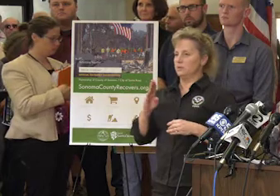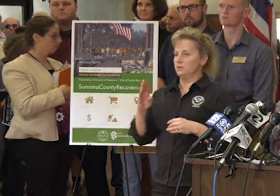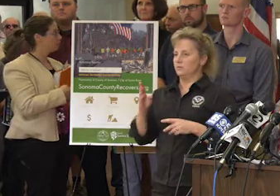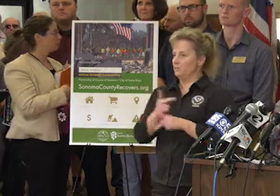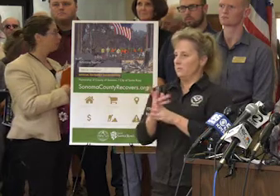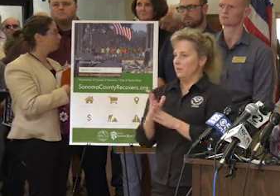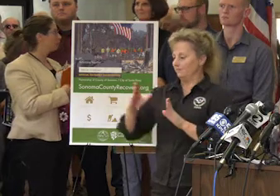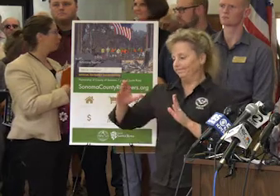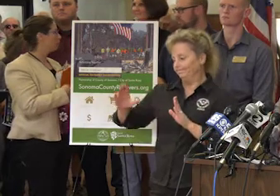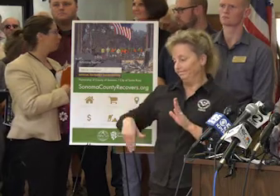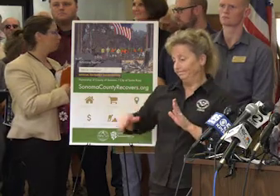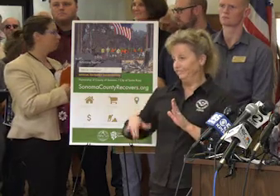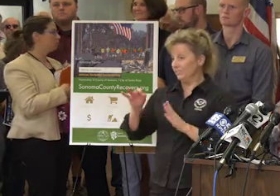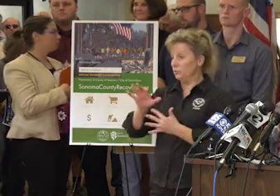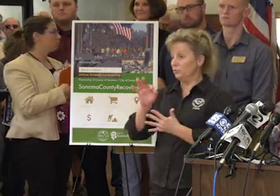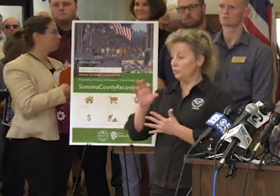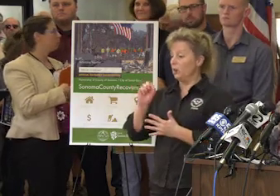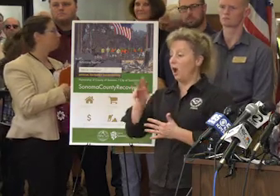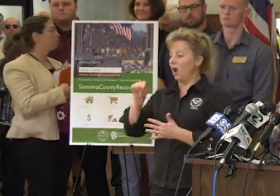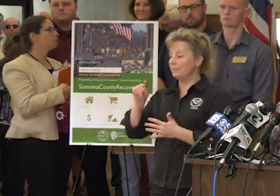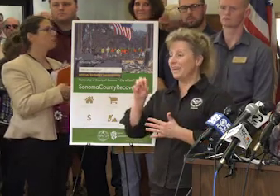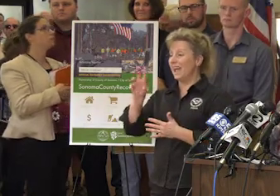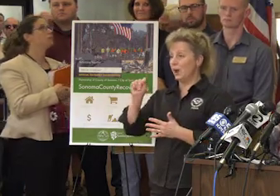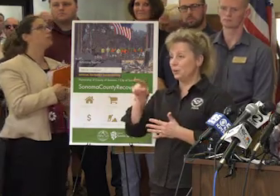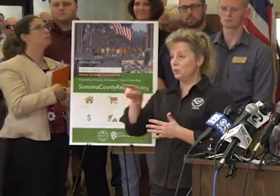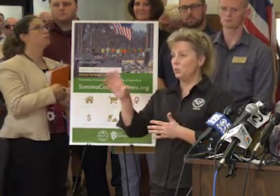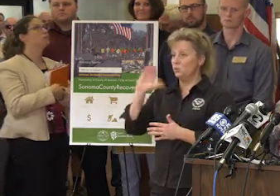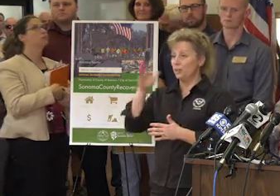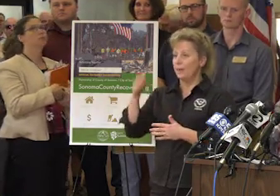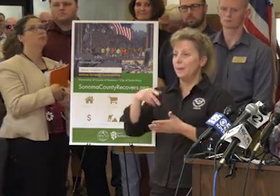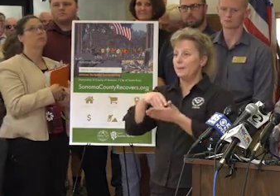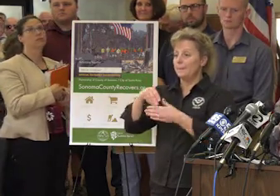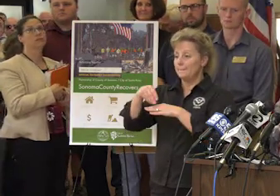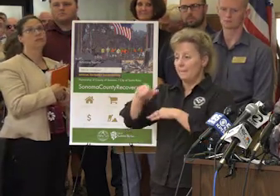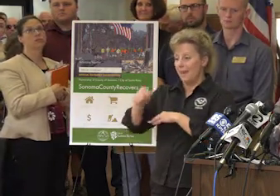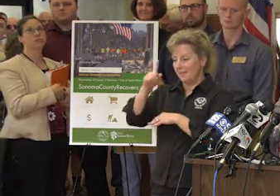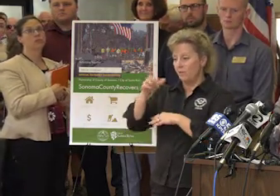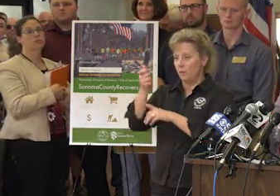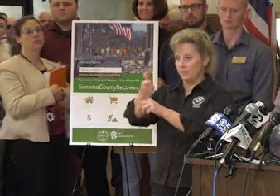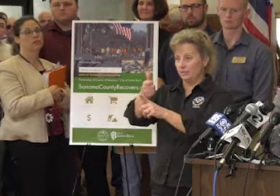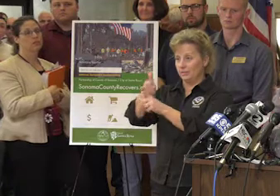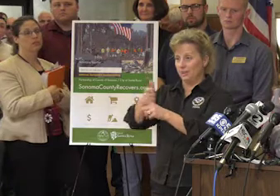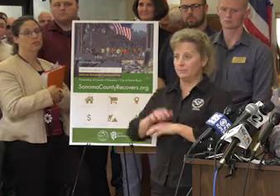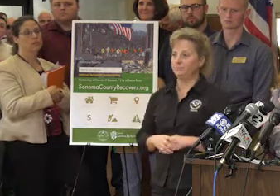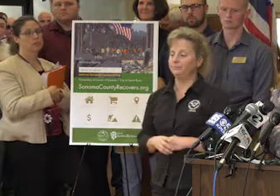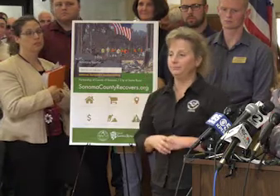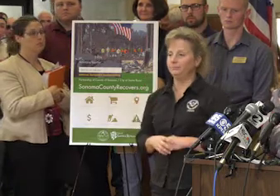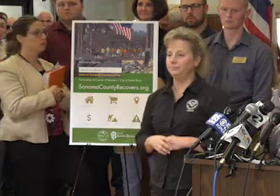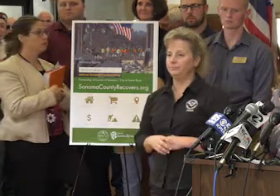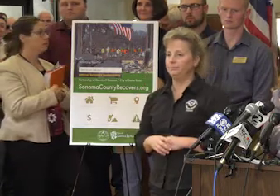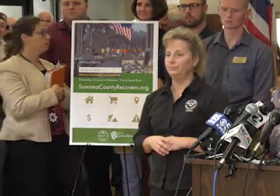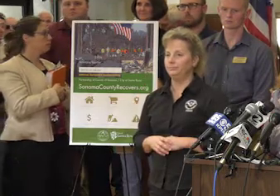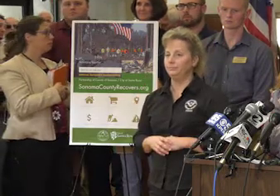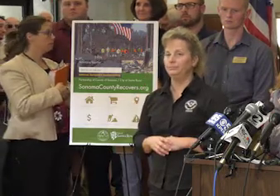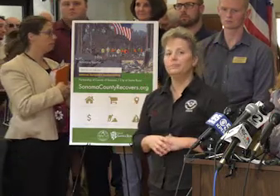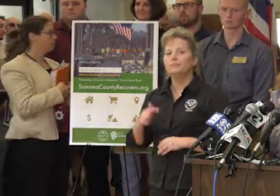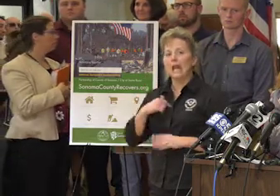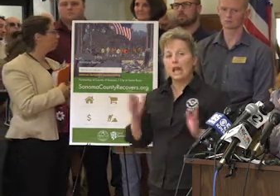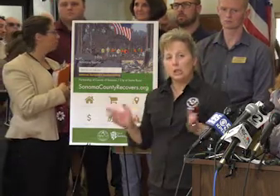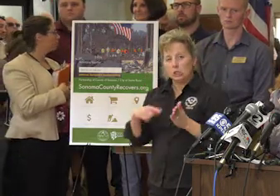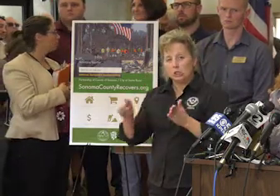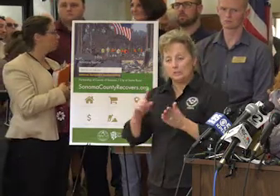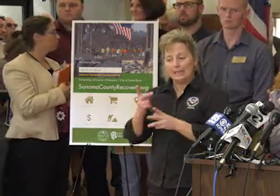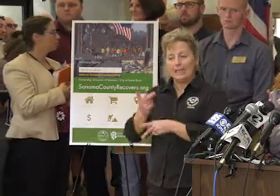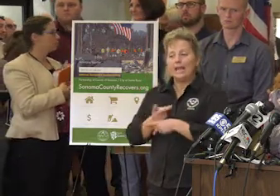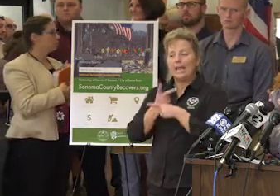Supervisors. And if you choose to opt out, you will pay for yourself. I encourage you to be careful about